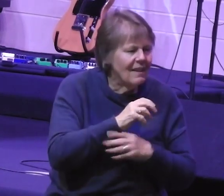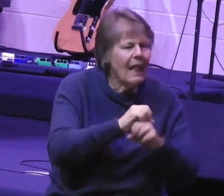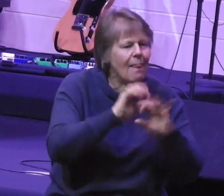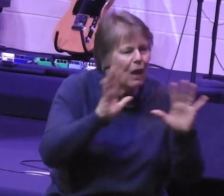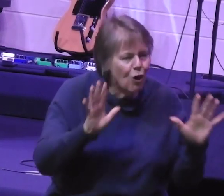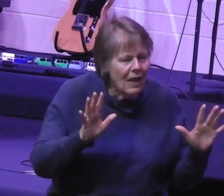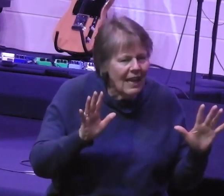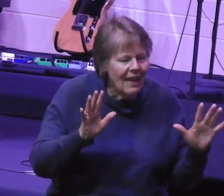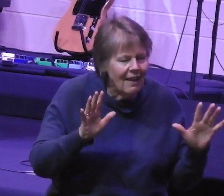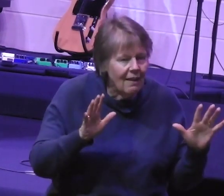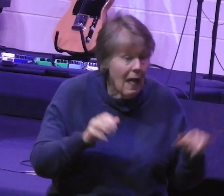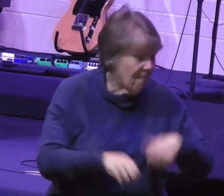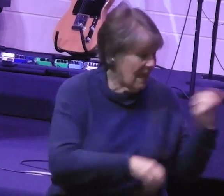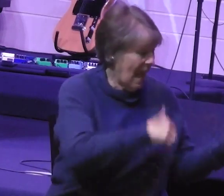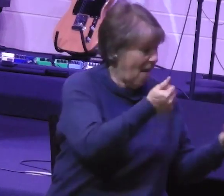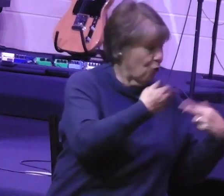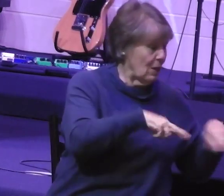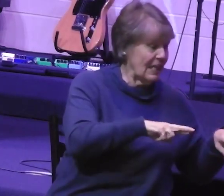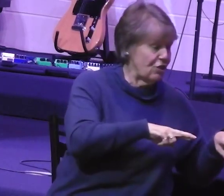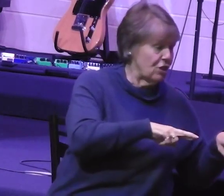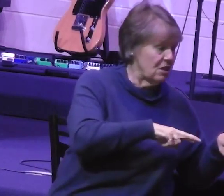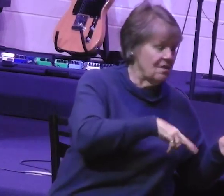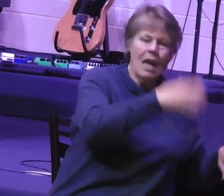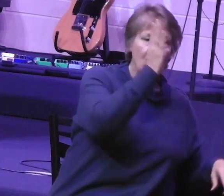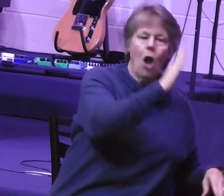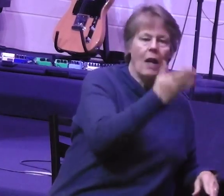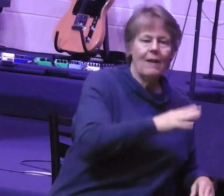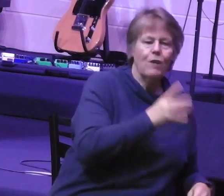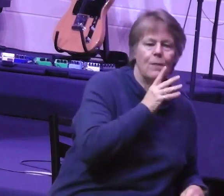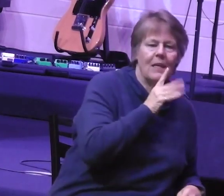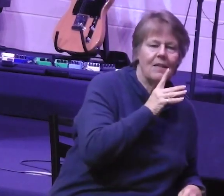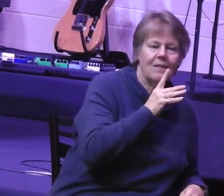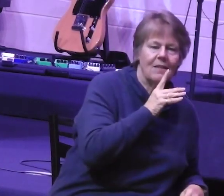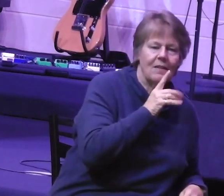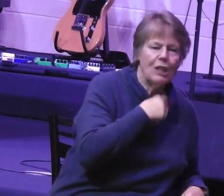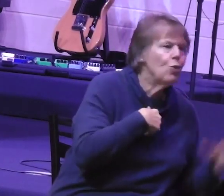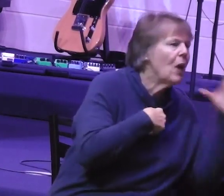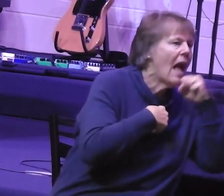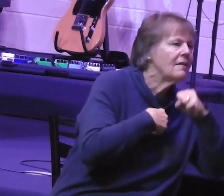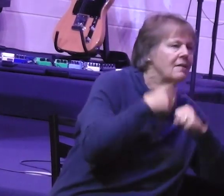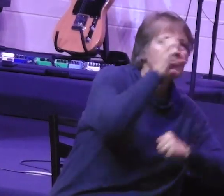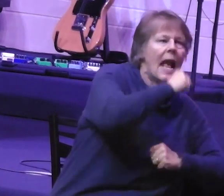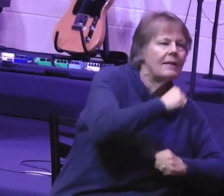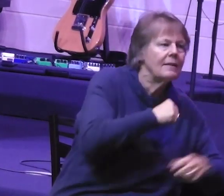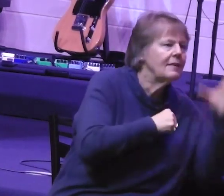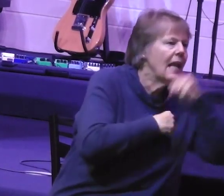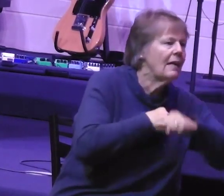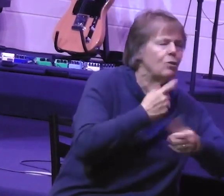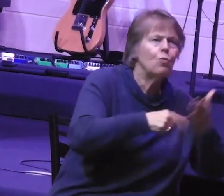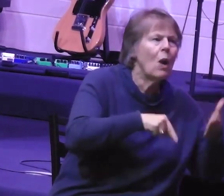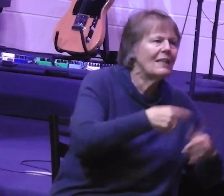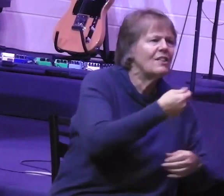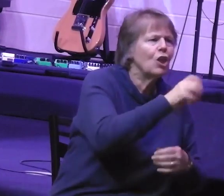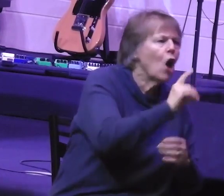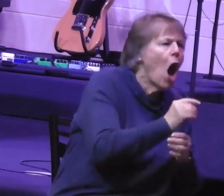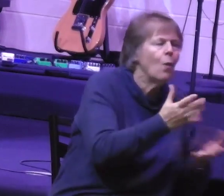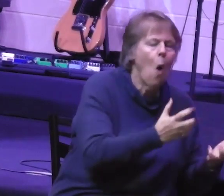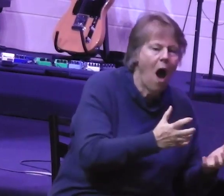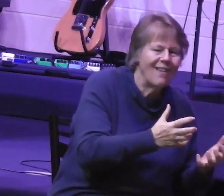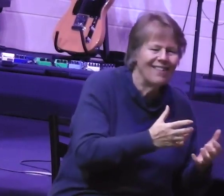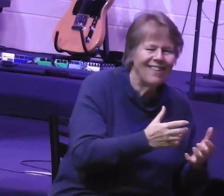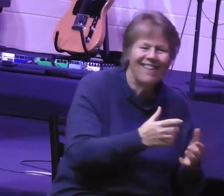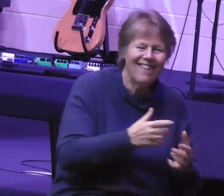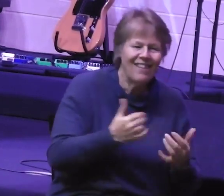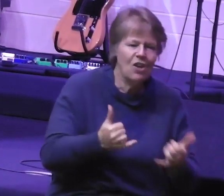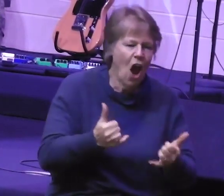God never speaks. You just got to guess. You're just on your own. You want to know what God wants? Good luck. Try. God speaks to Abraham and